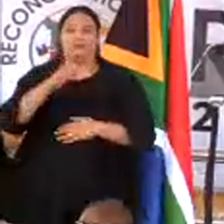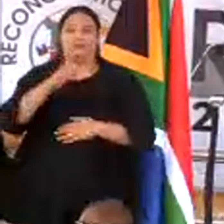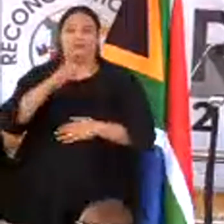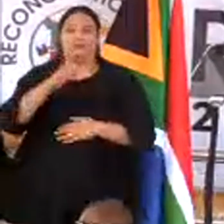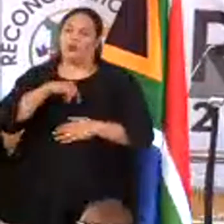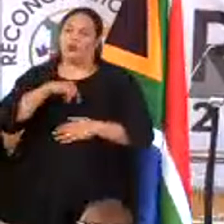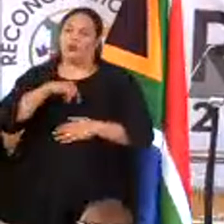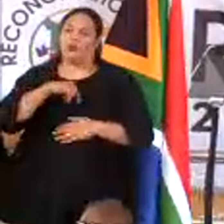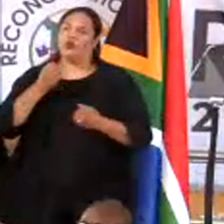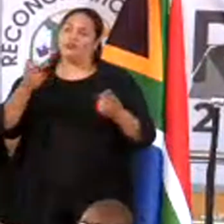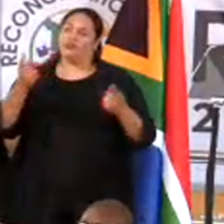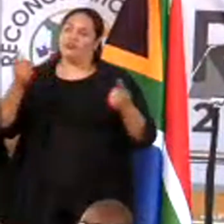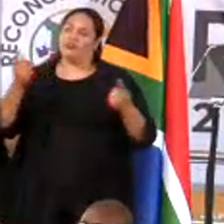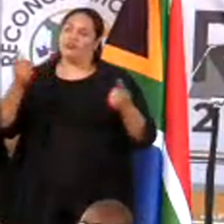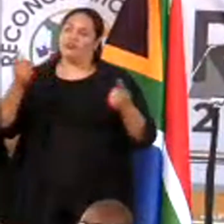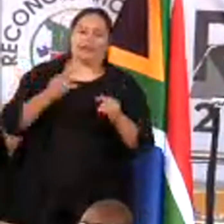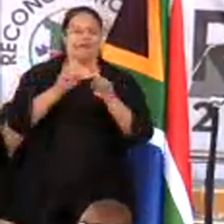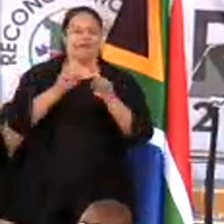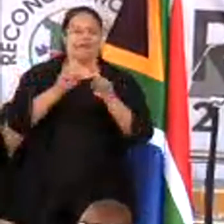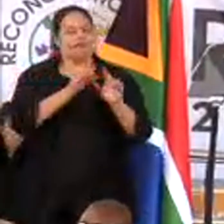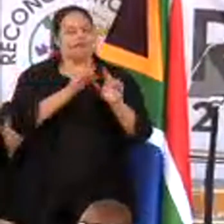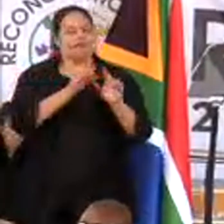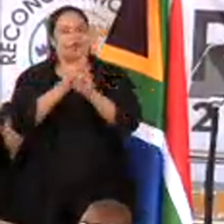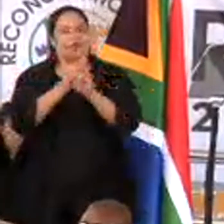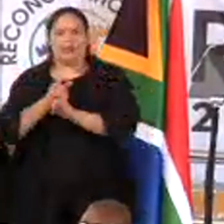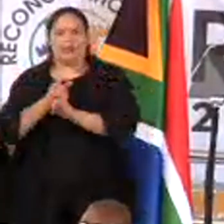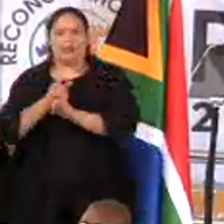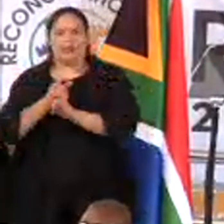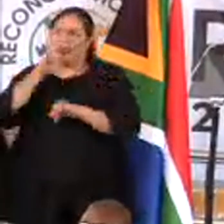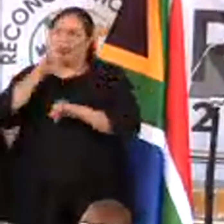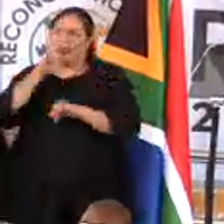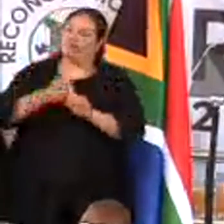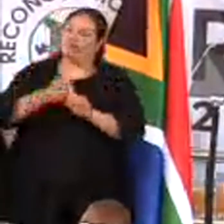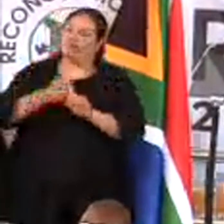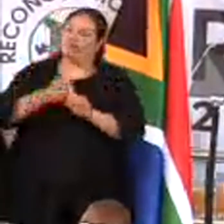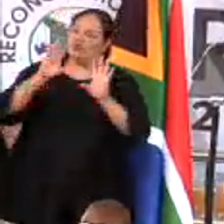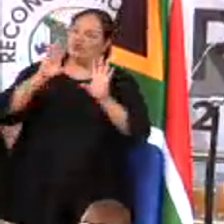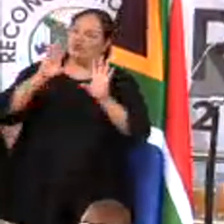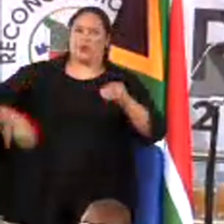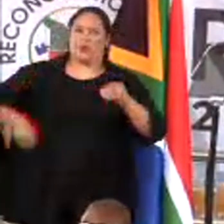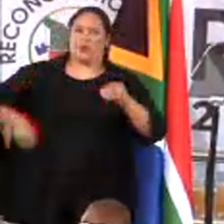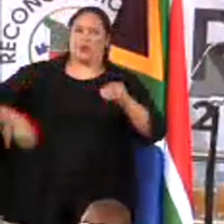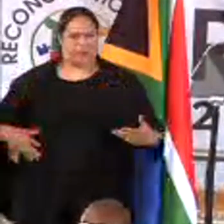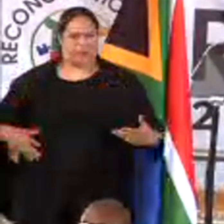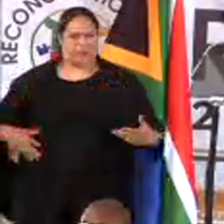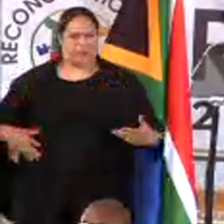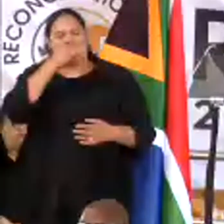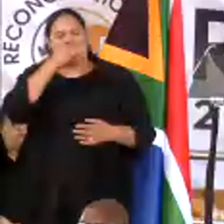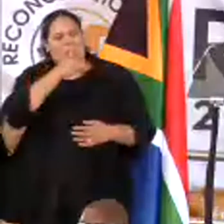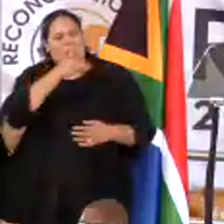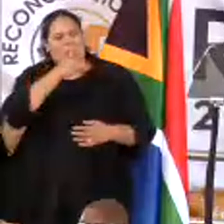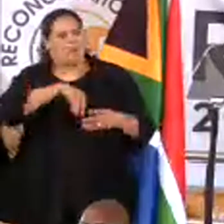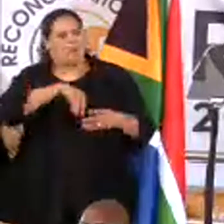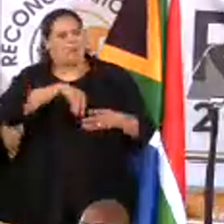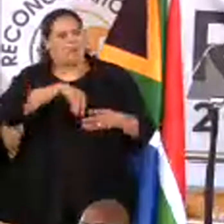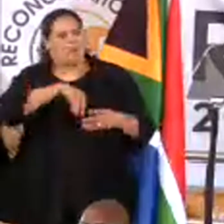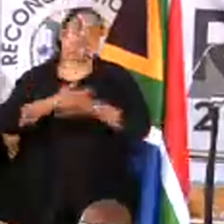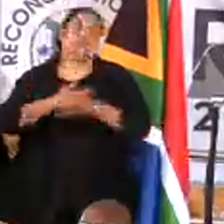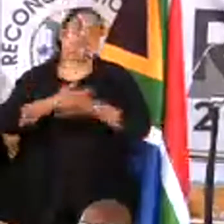are strengthening institutions that must fight corruption and crime in our